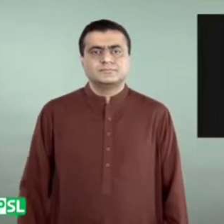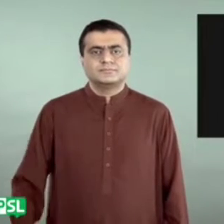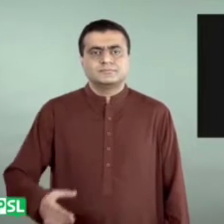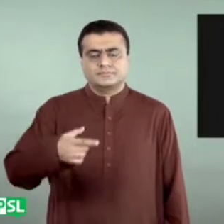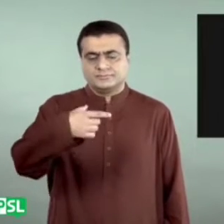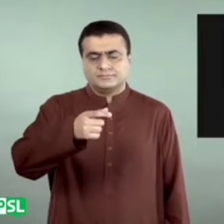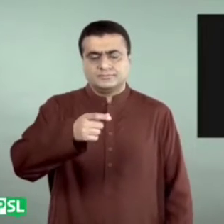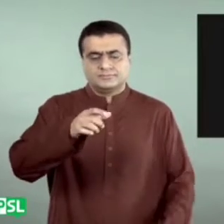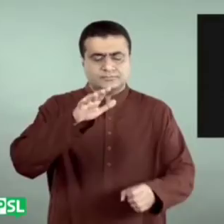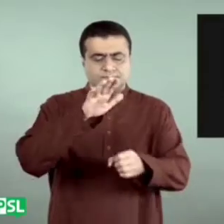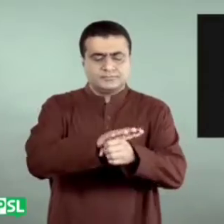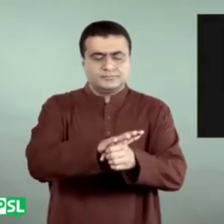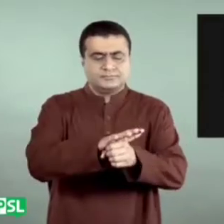Cold cup dhakkan.